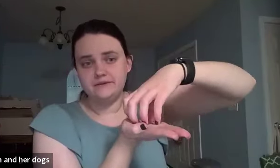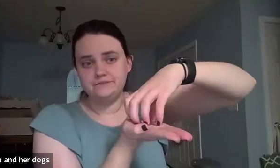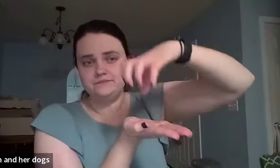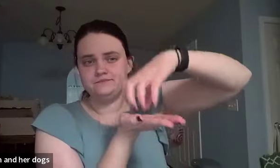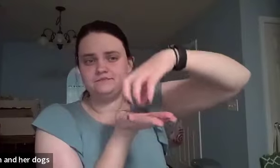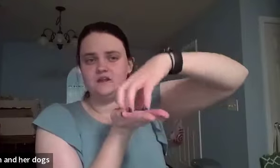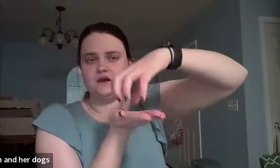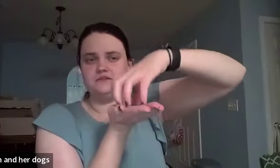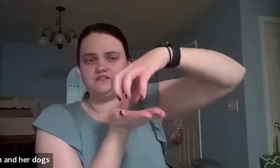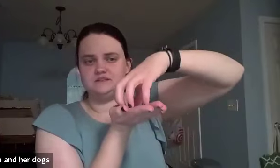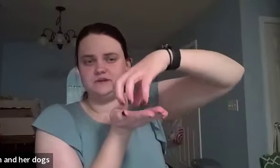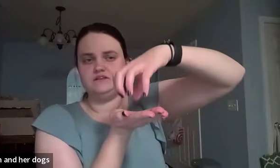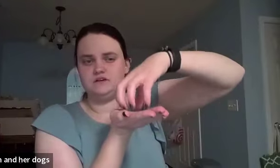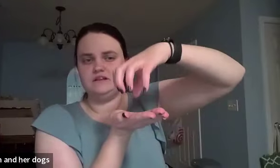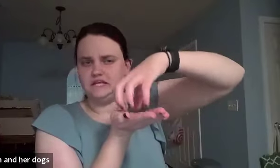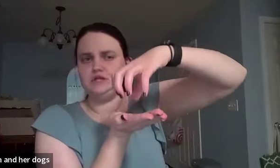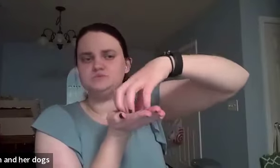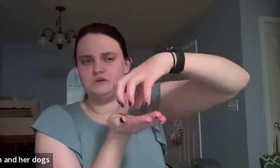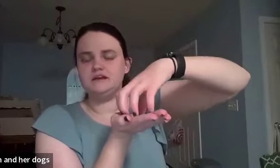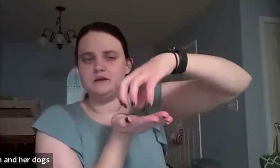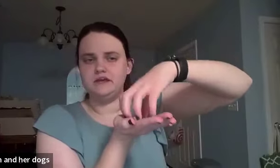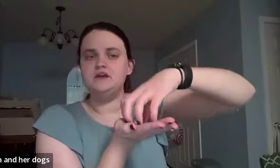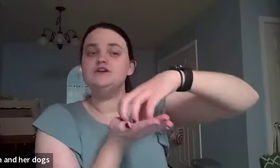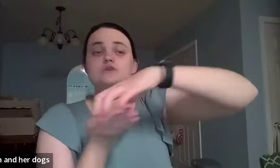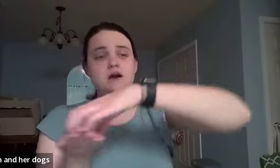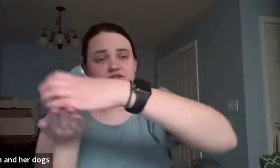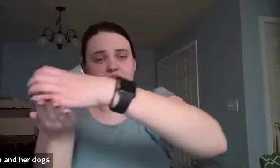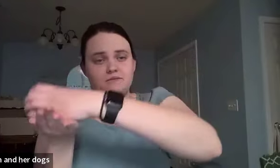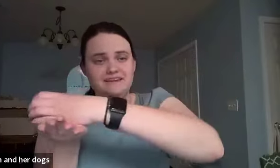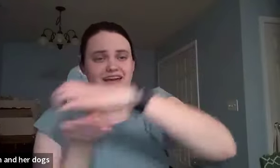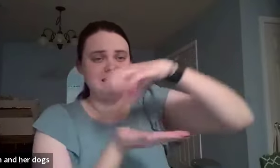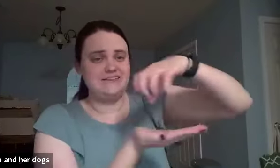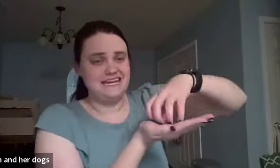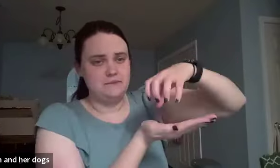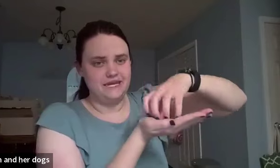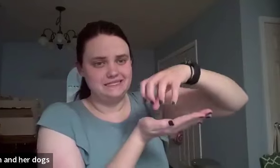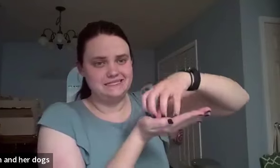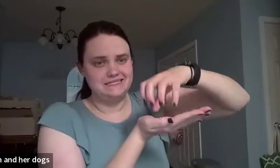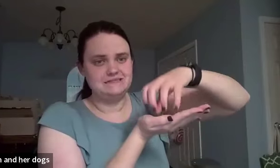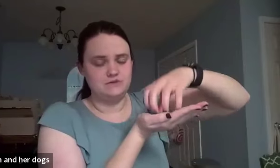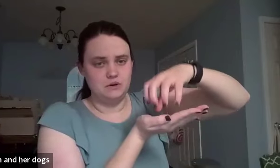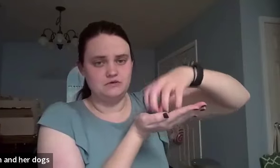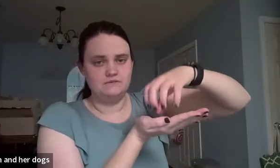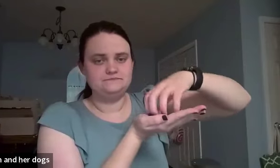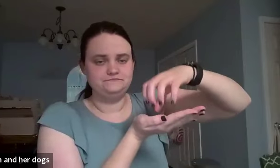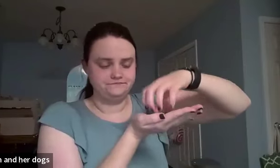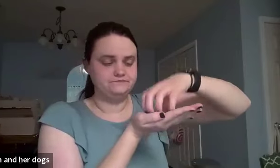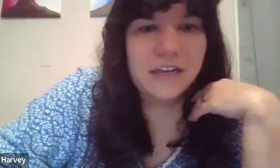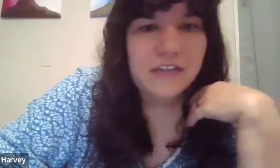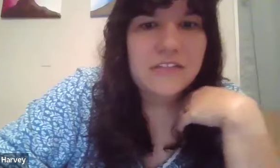cupcake. This does make a look like it looks more like a cupcake. So I've started kind of being like cake and then cupcakes for both. Yeah, it kind of looks